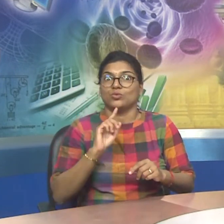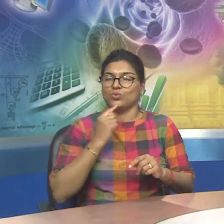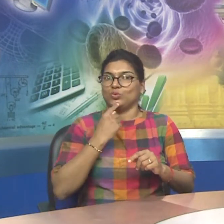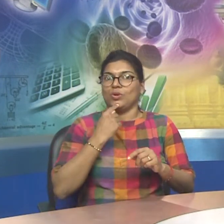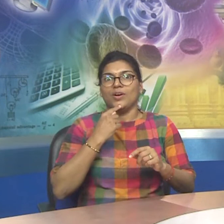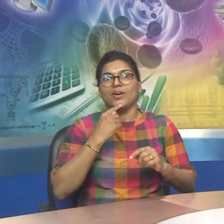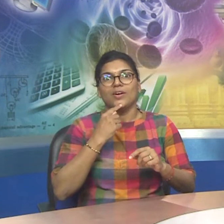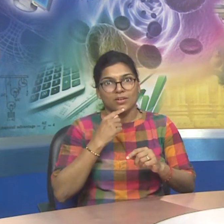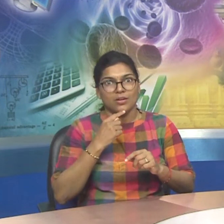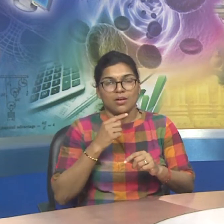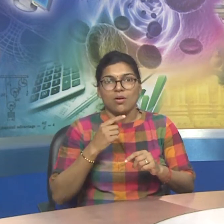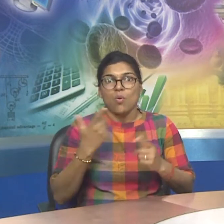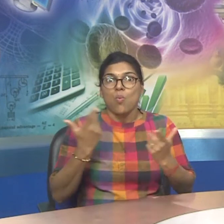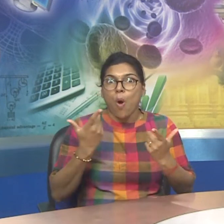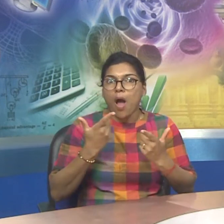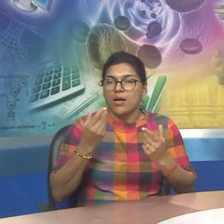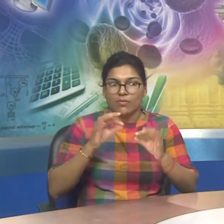The lies are usually